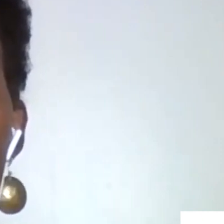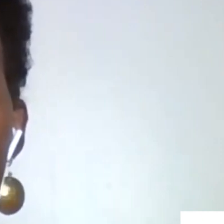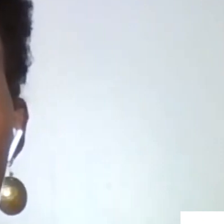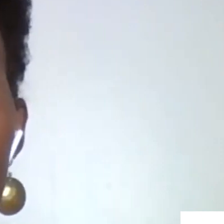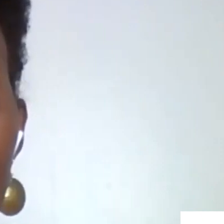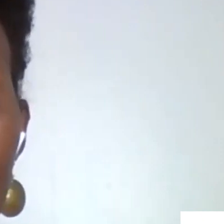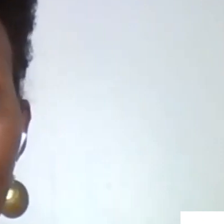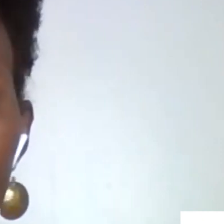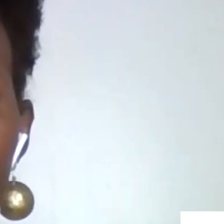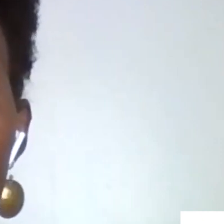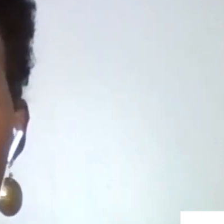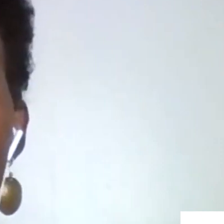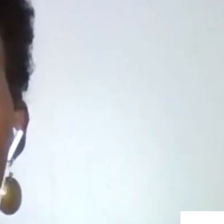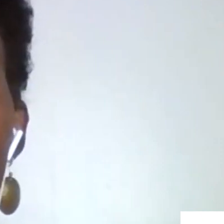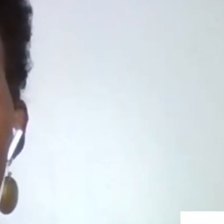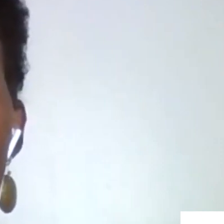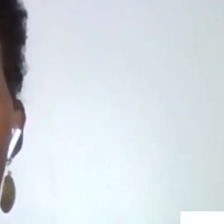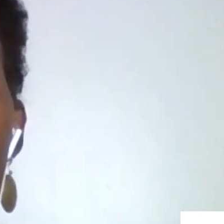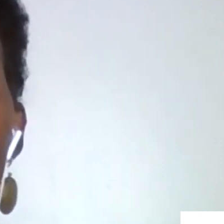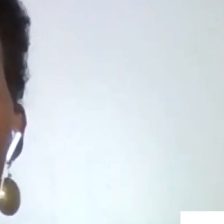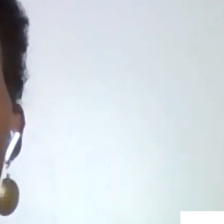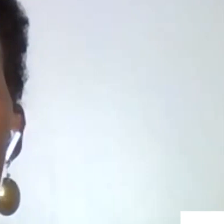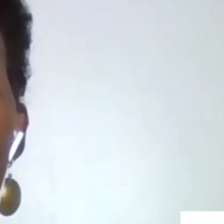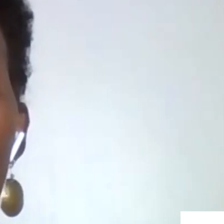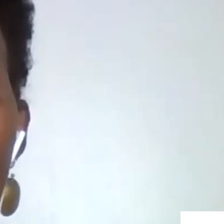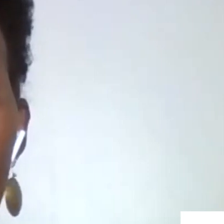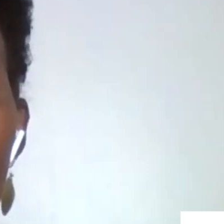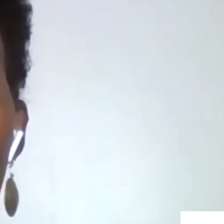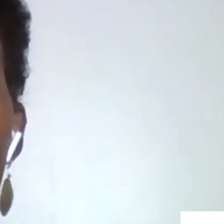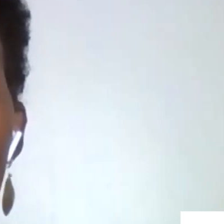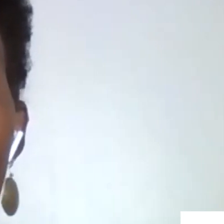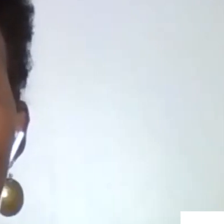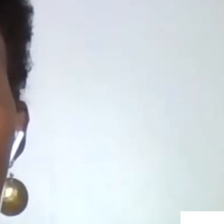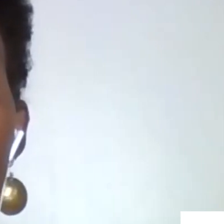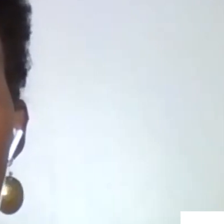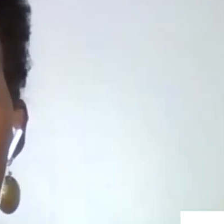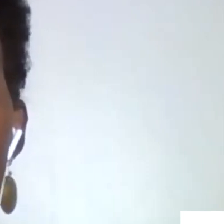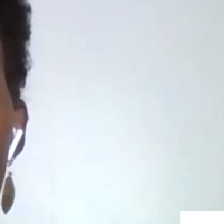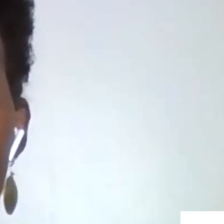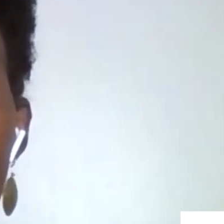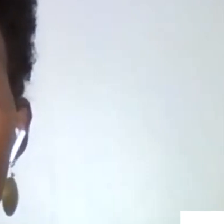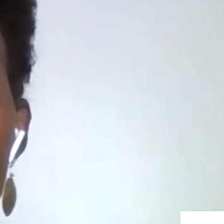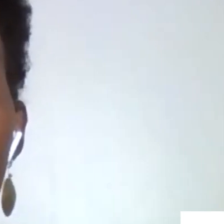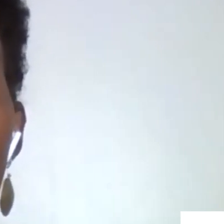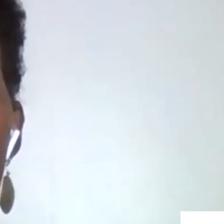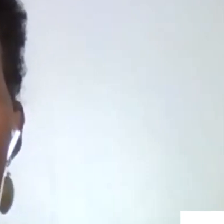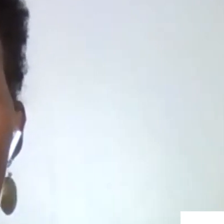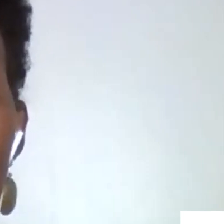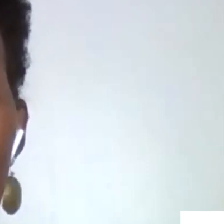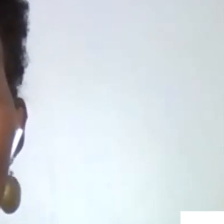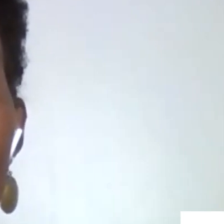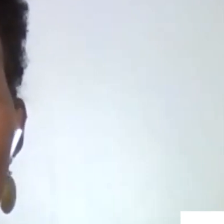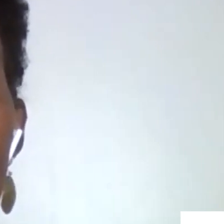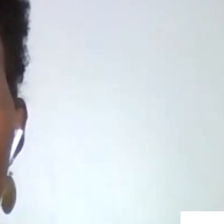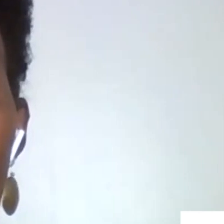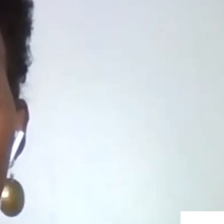our sessions, kindly visit our YouTube channel, Get It Right with Atara Solutions. And while at